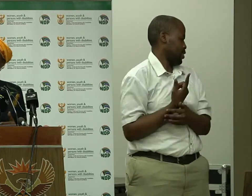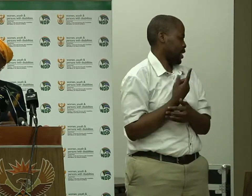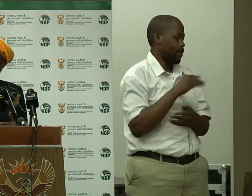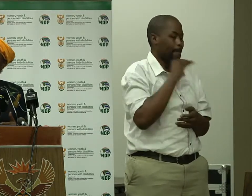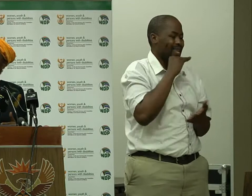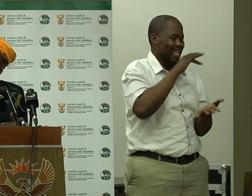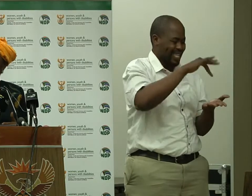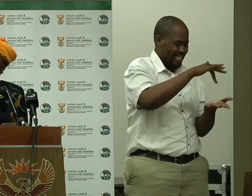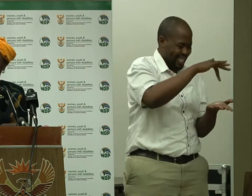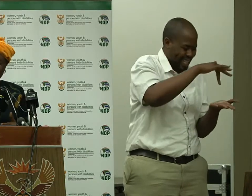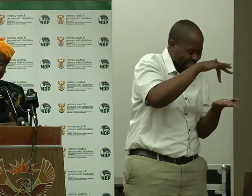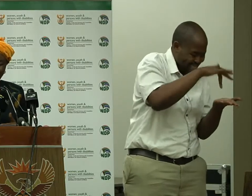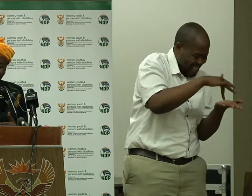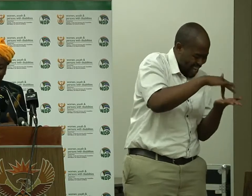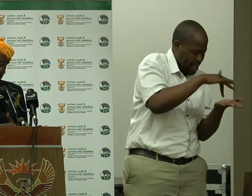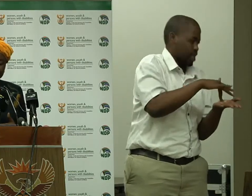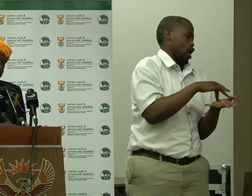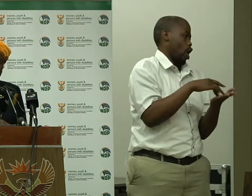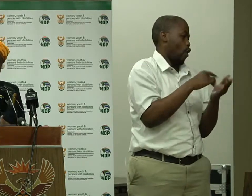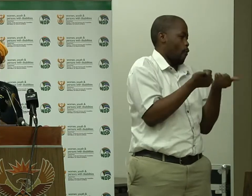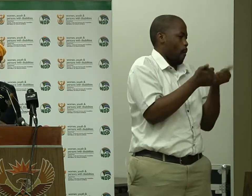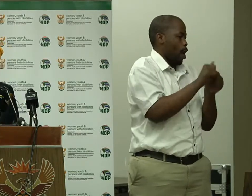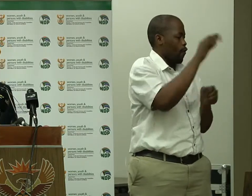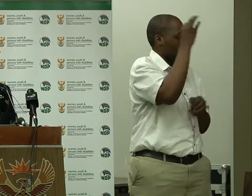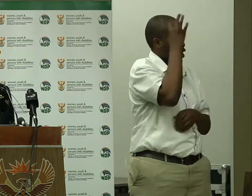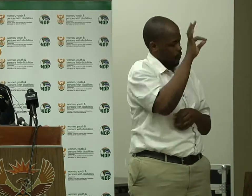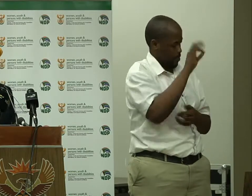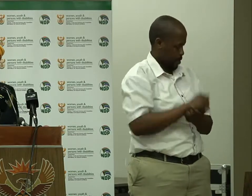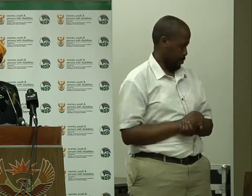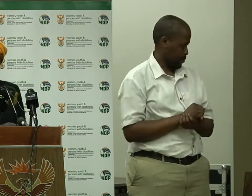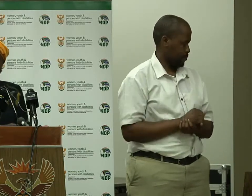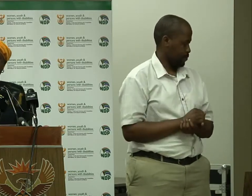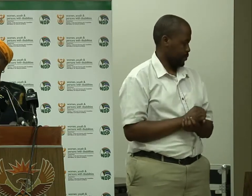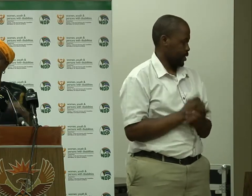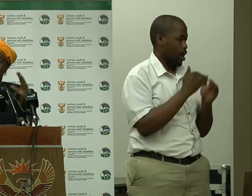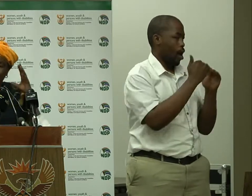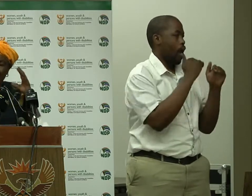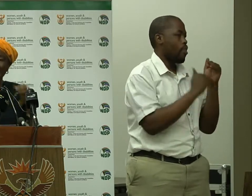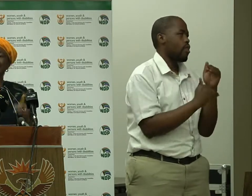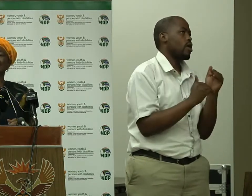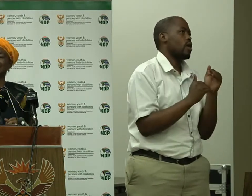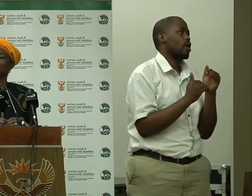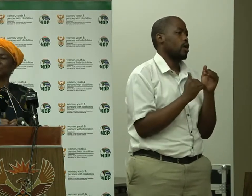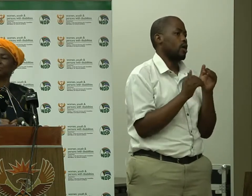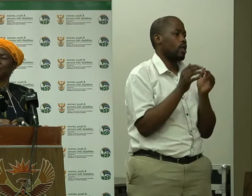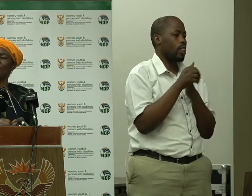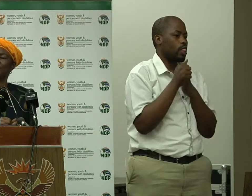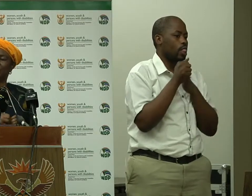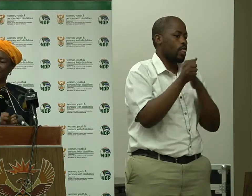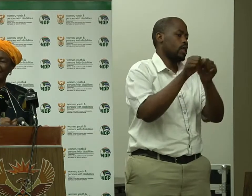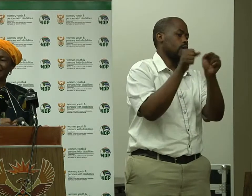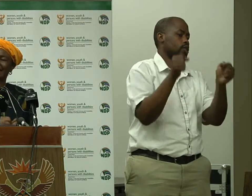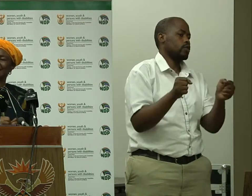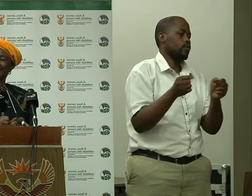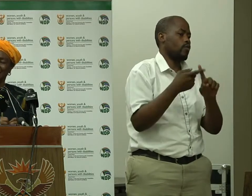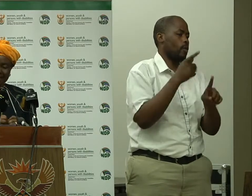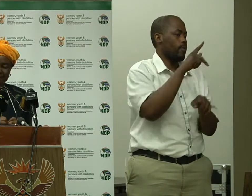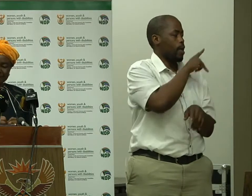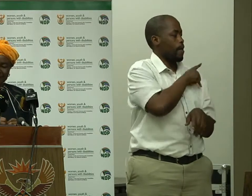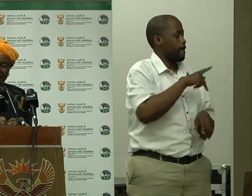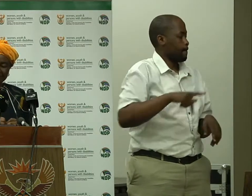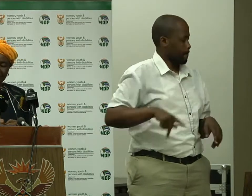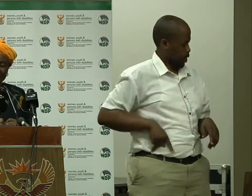center of the nerve of government under the leadership of the